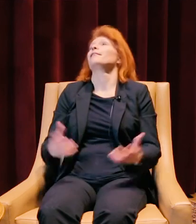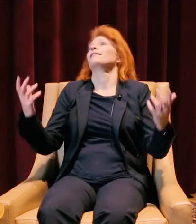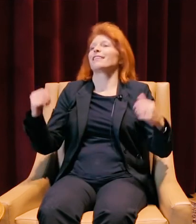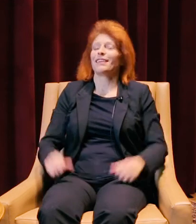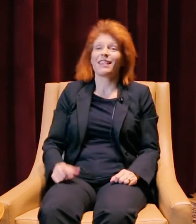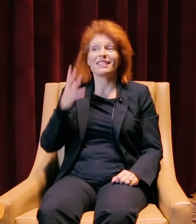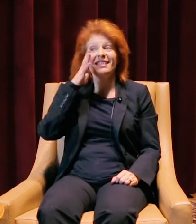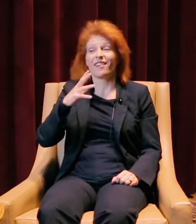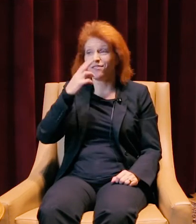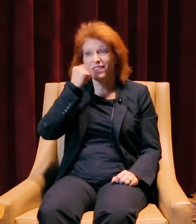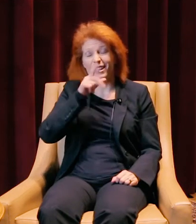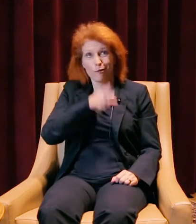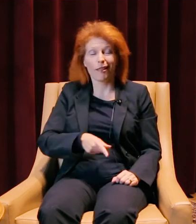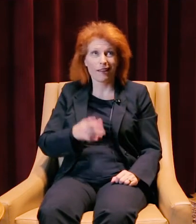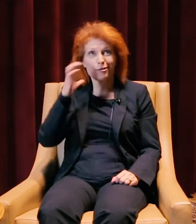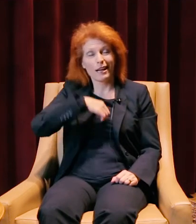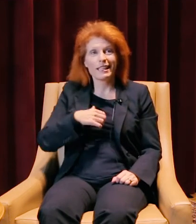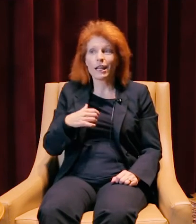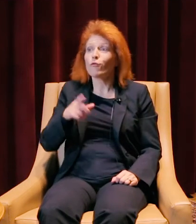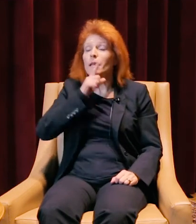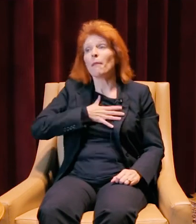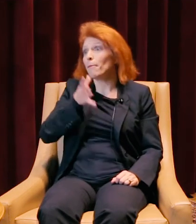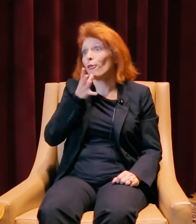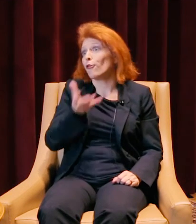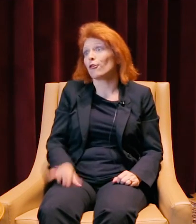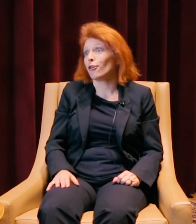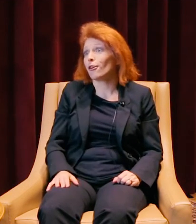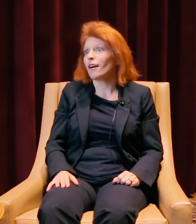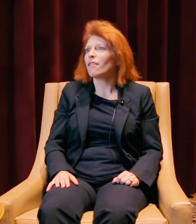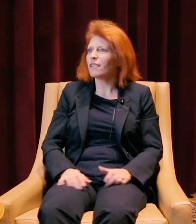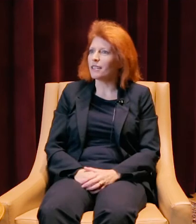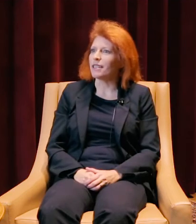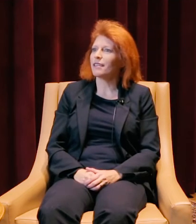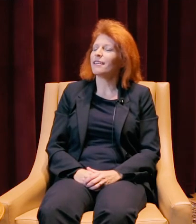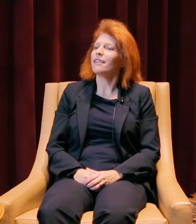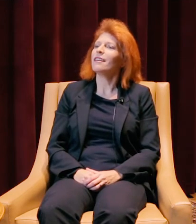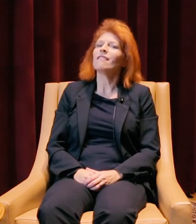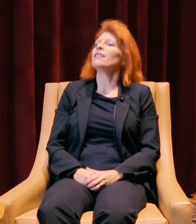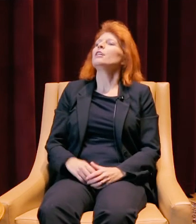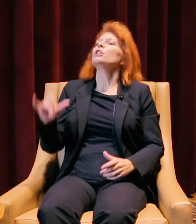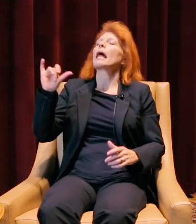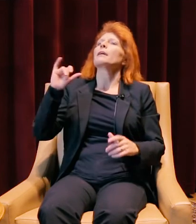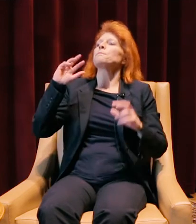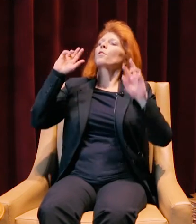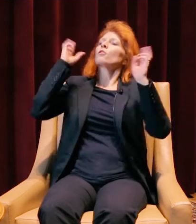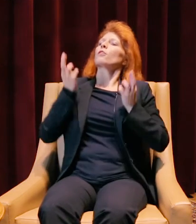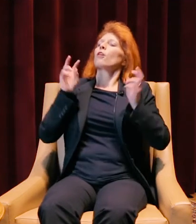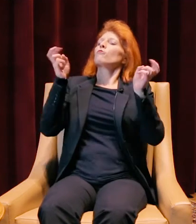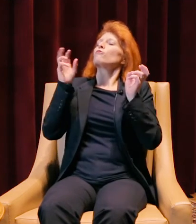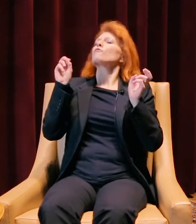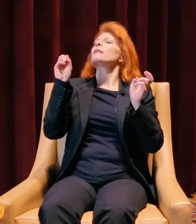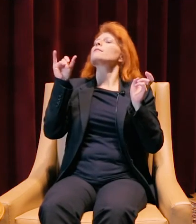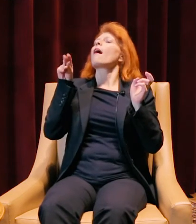This is going to sound corny. Ultimately, it was my mother. My mother Really? was a Renaissance woman, had 7